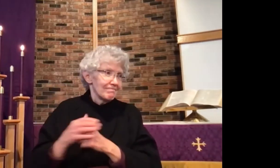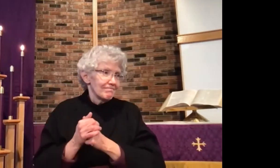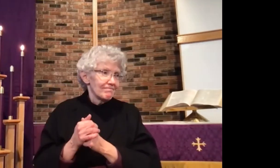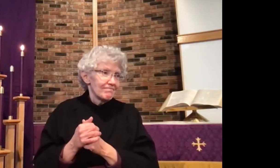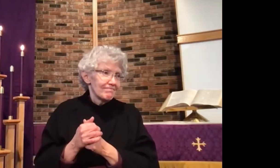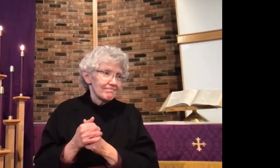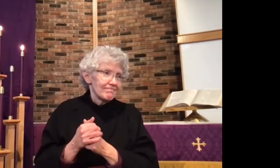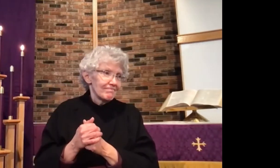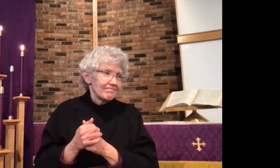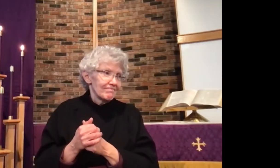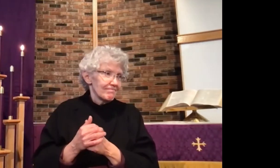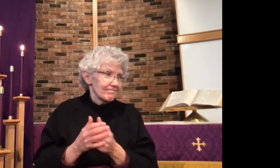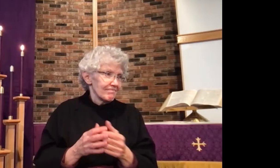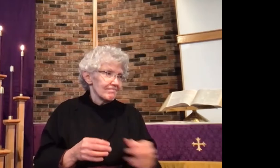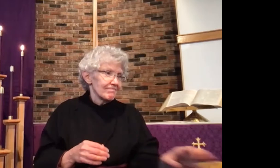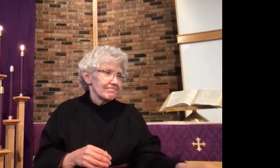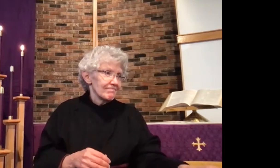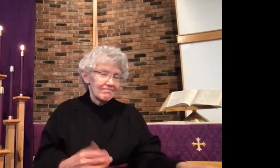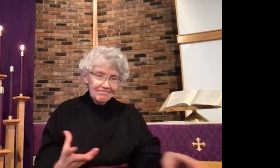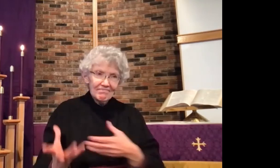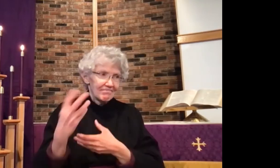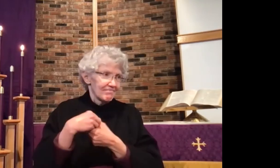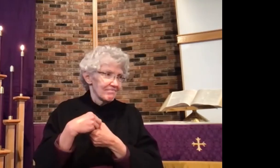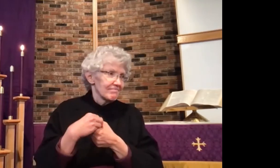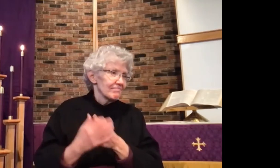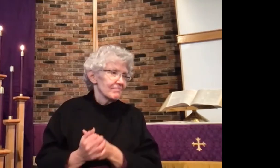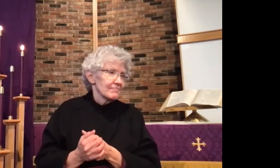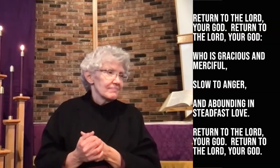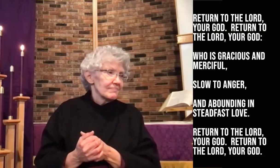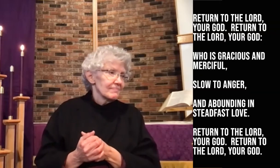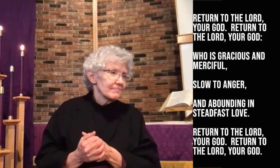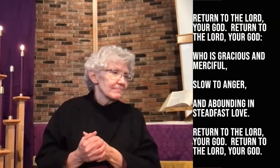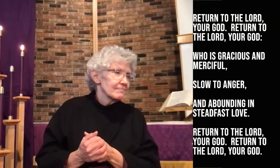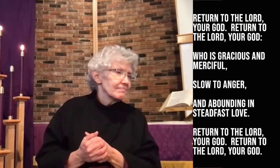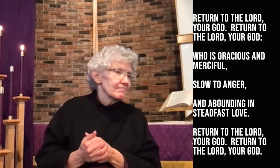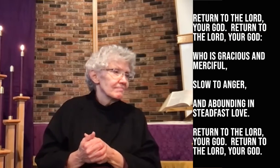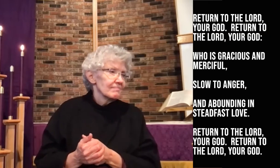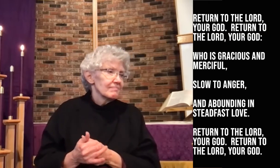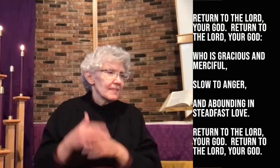We invite you to join in Return to the Lord with us. This will not be voiced.